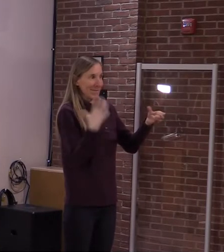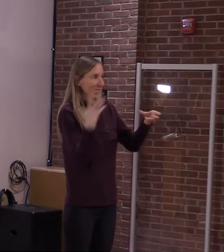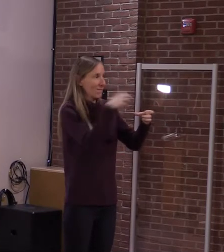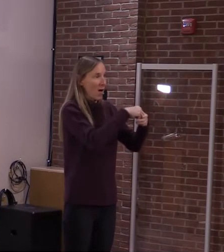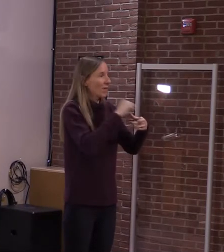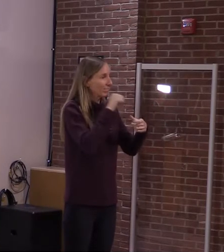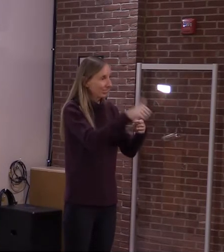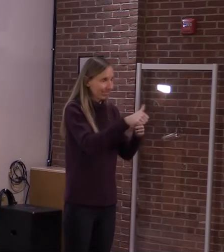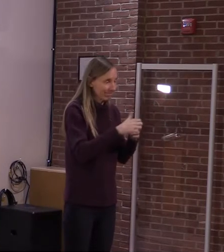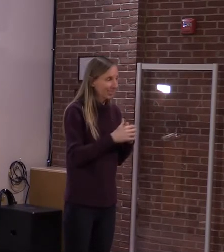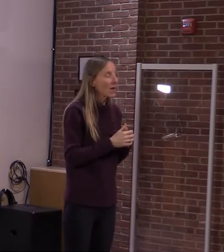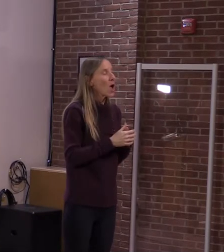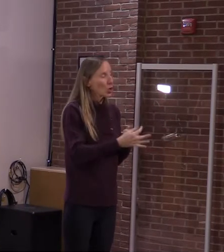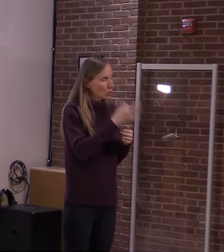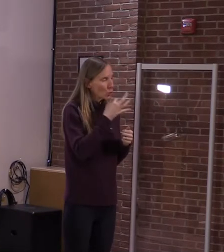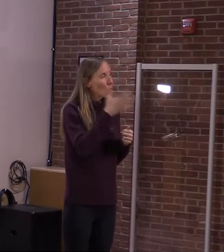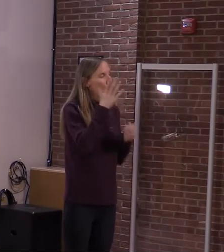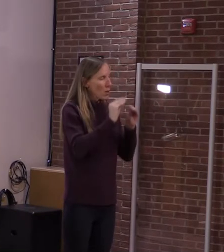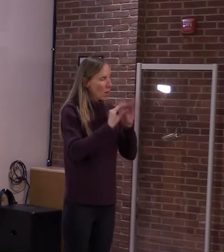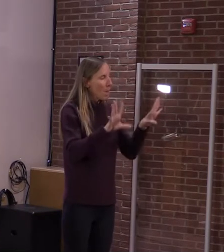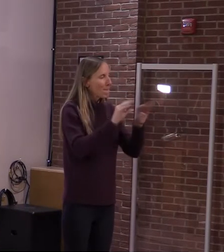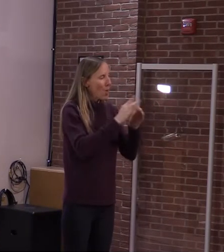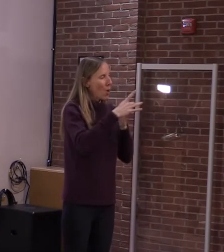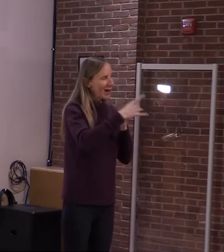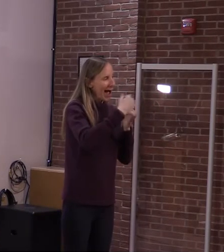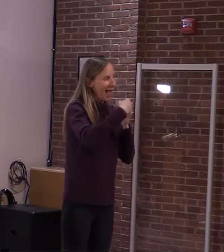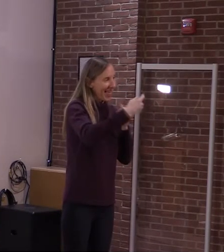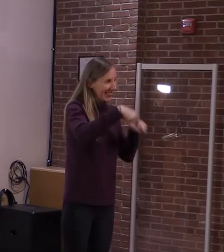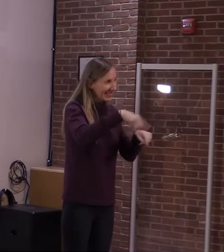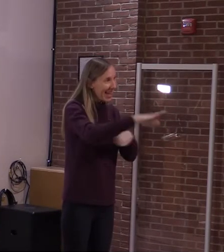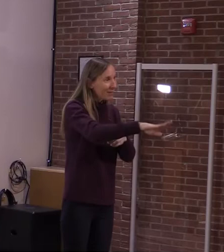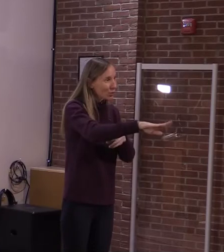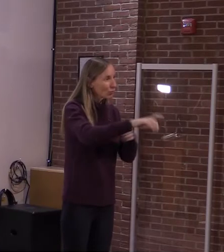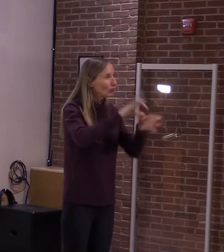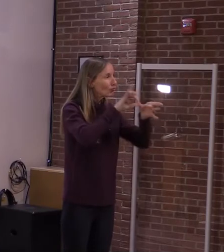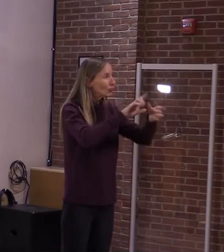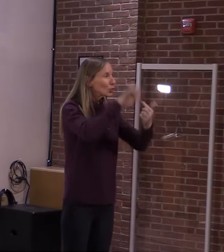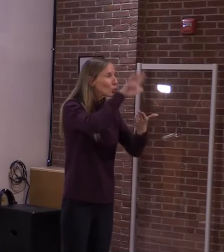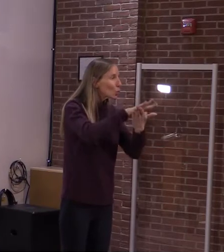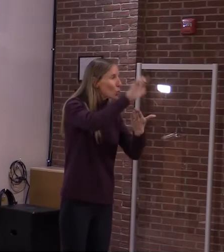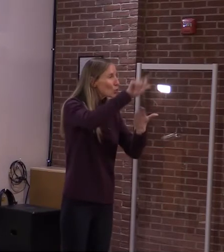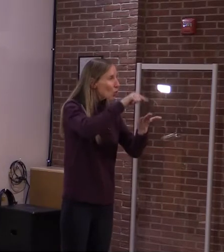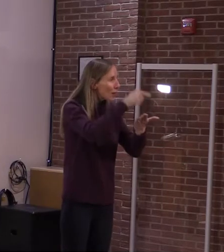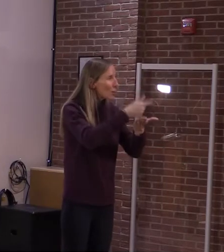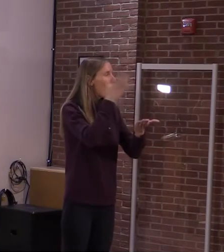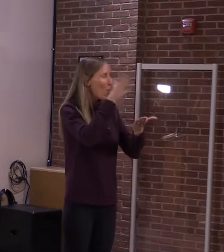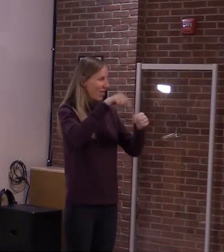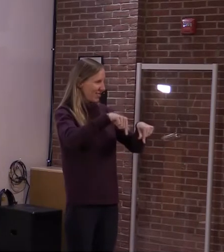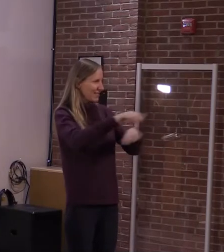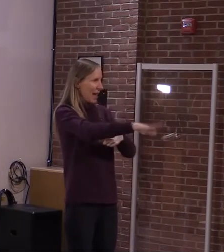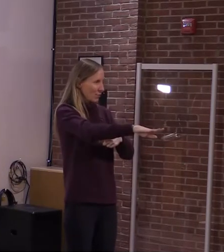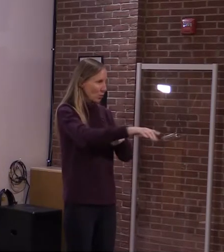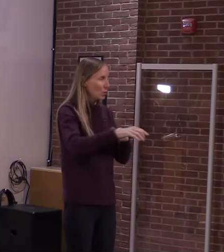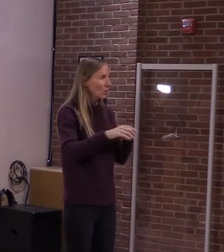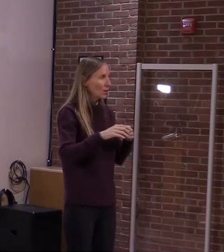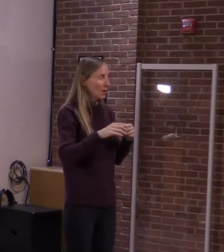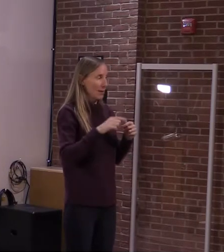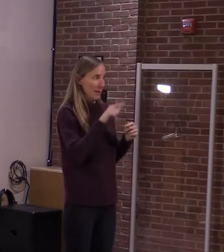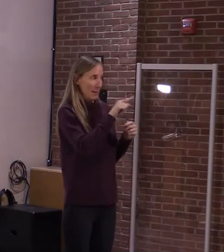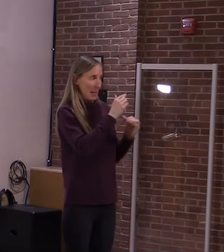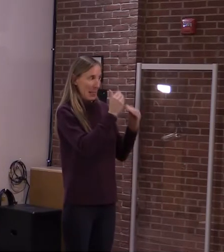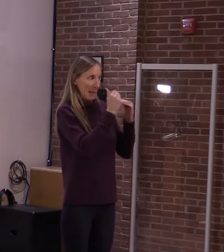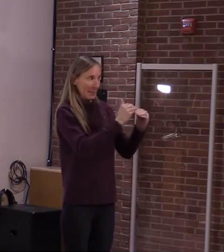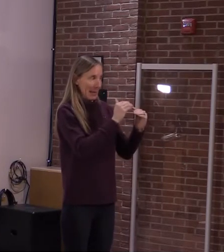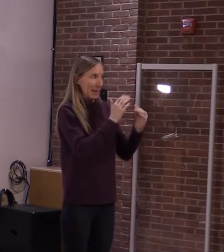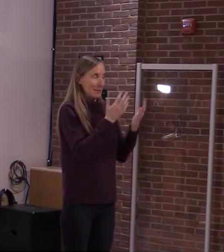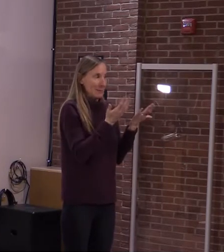And I know there's some more guidance going out this afternoon for schools and graduations. So I don't know what limitations